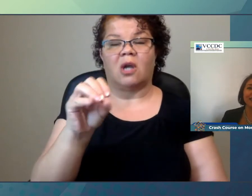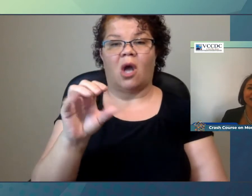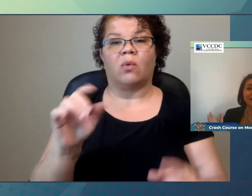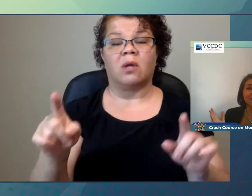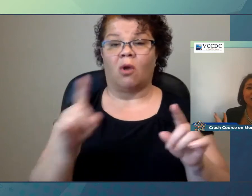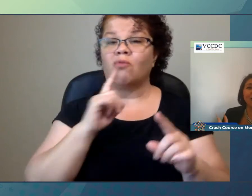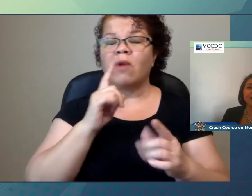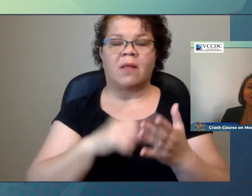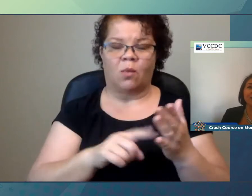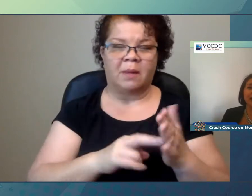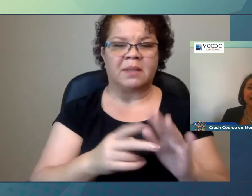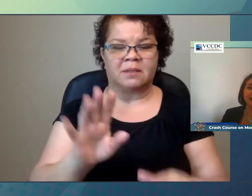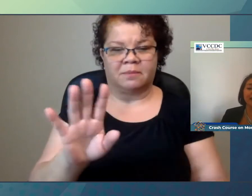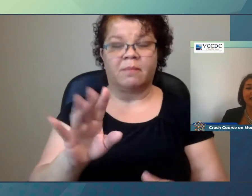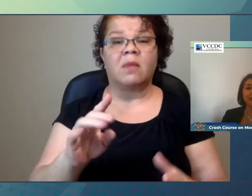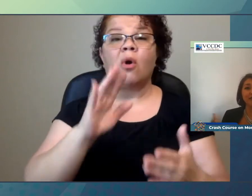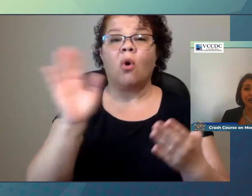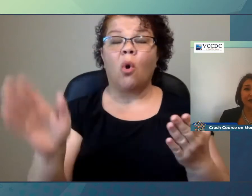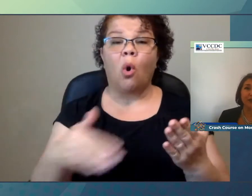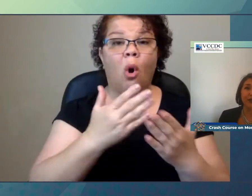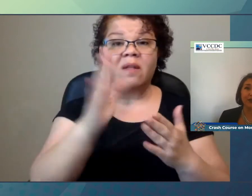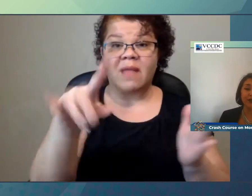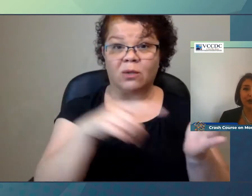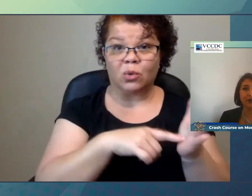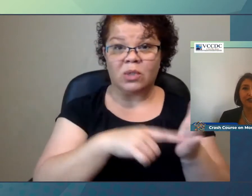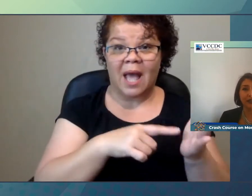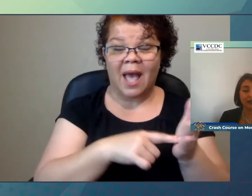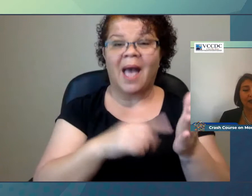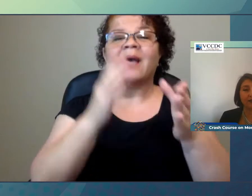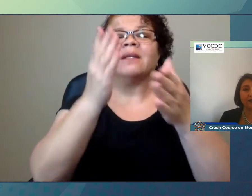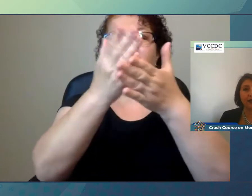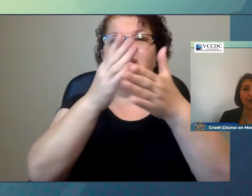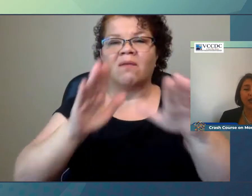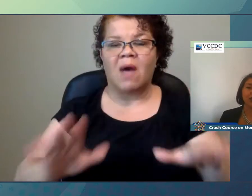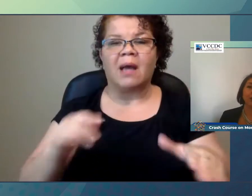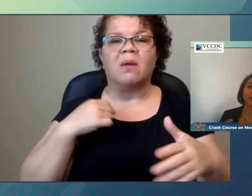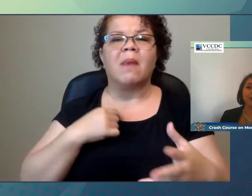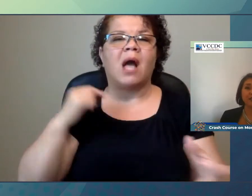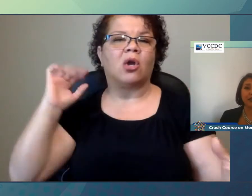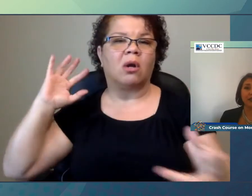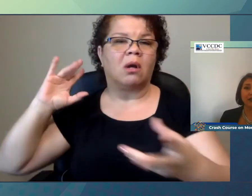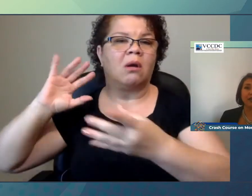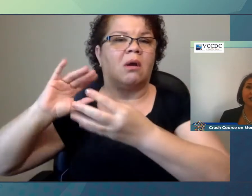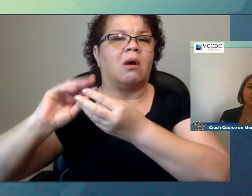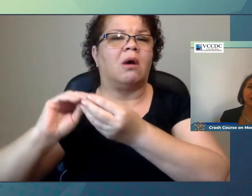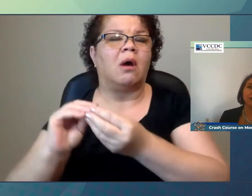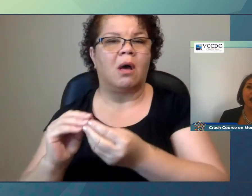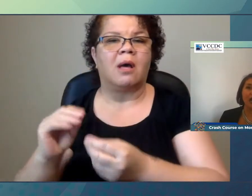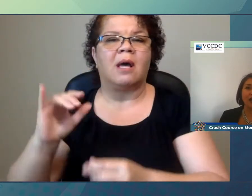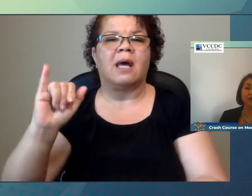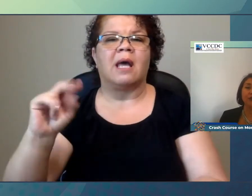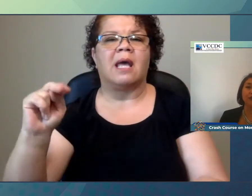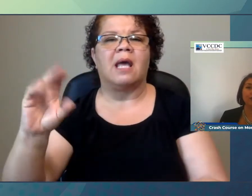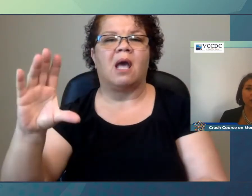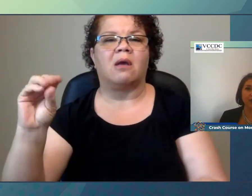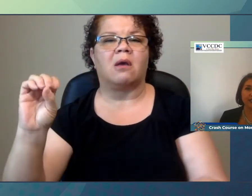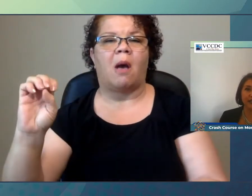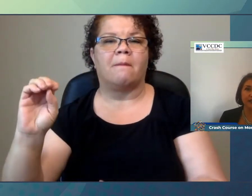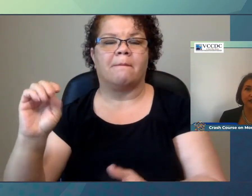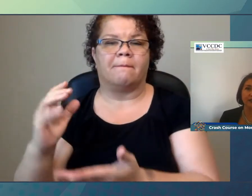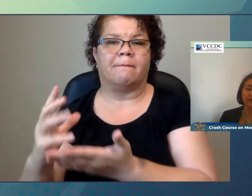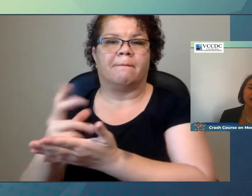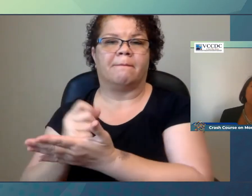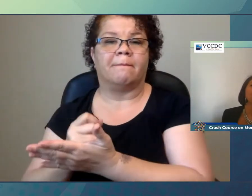means is it's all of your debt divided by your gross income. Your gross income is what you have